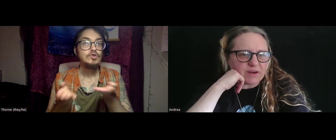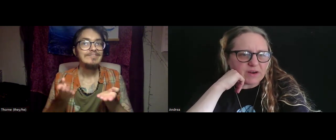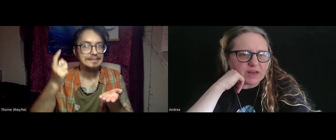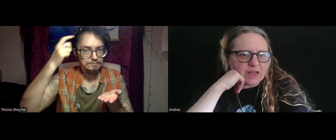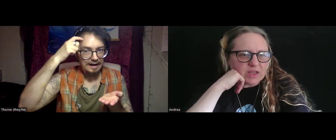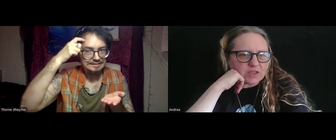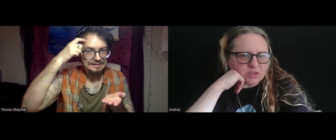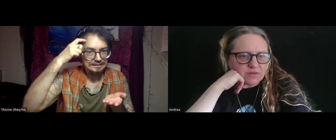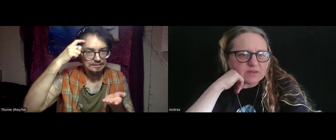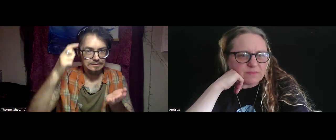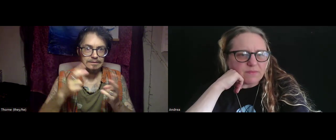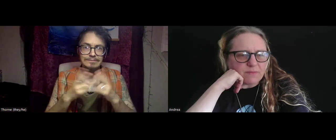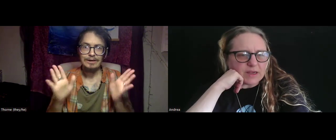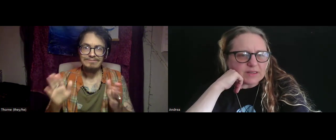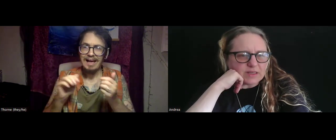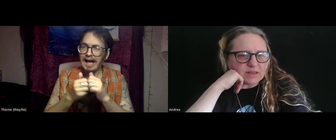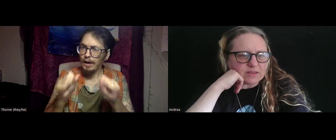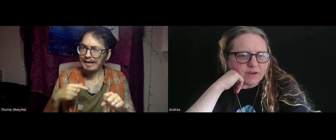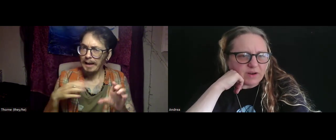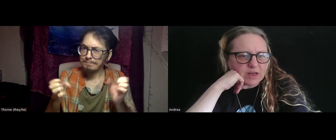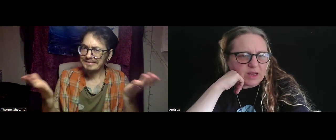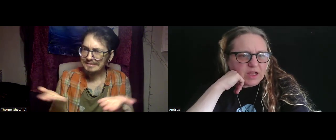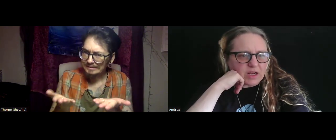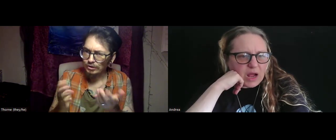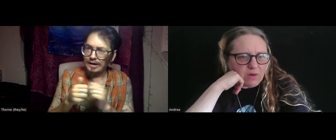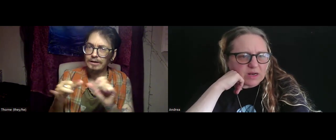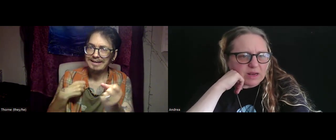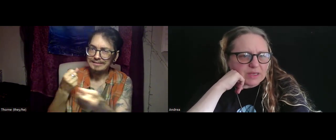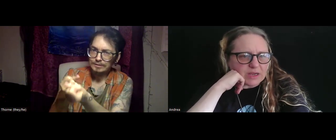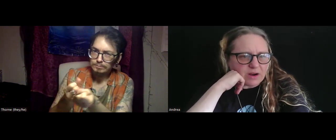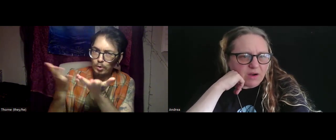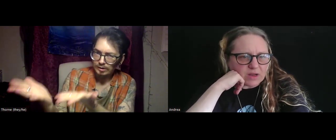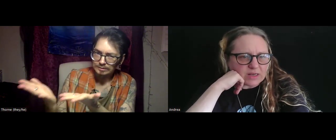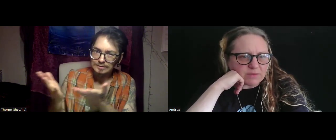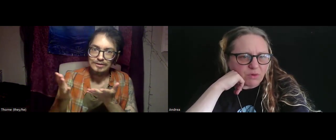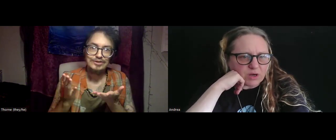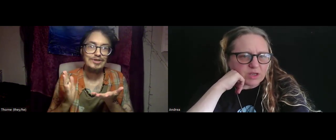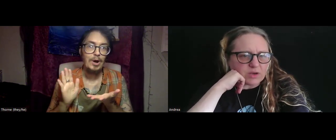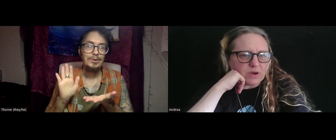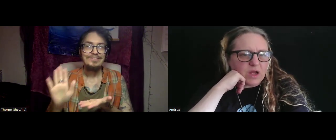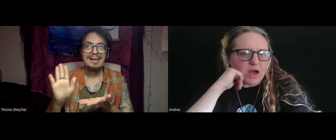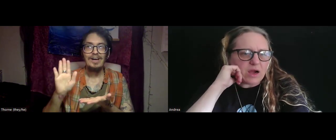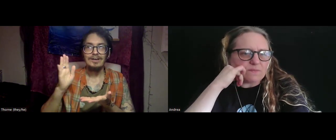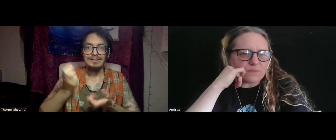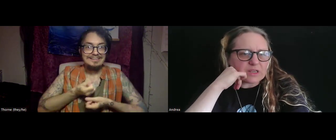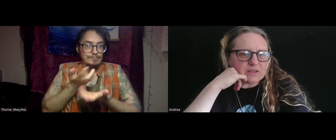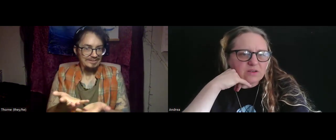very service minded, it's very, how can I be here? How can I support you? So